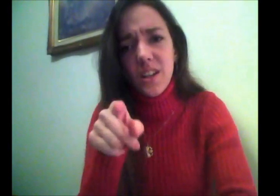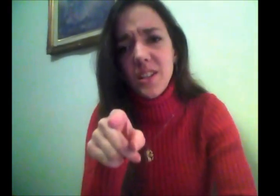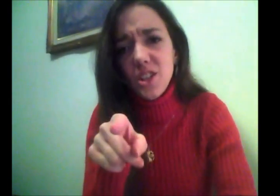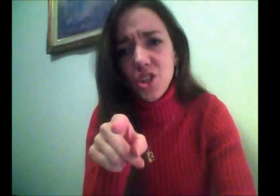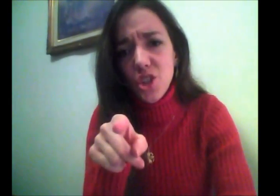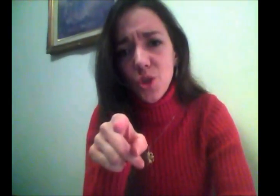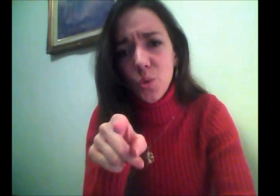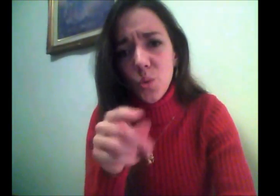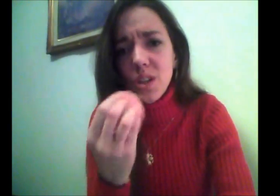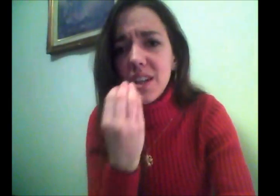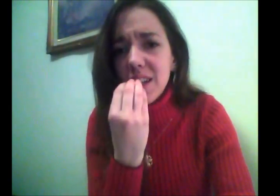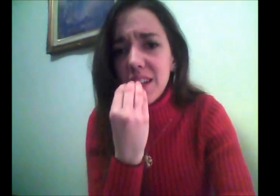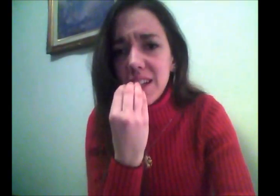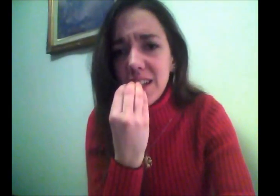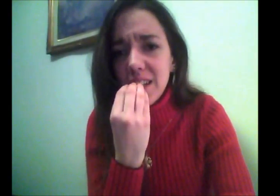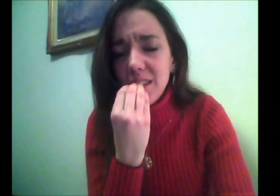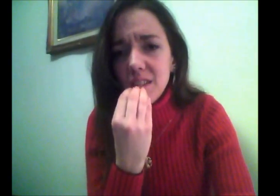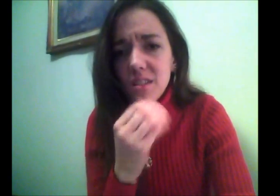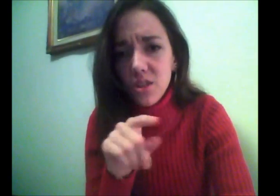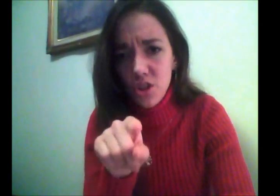did you eat?